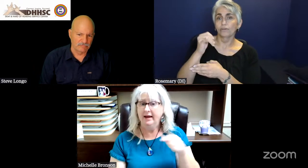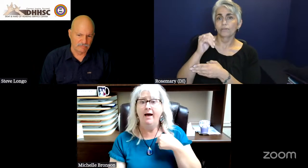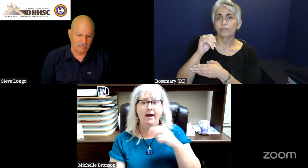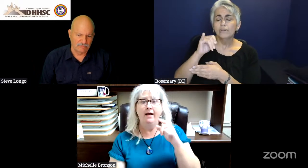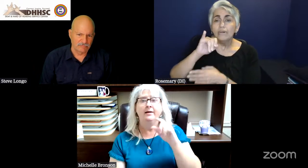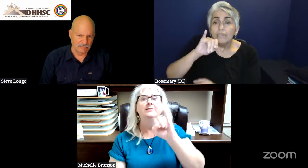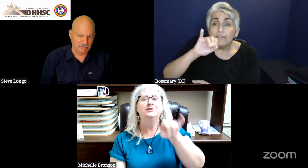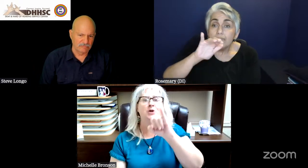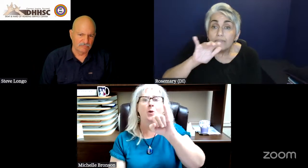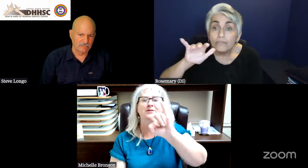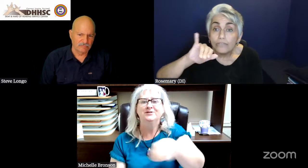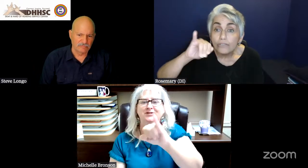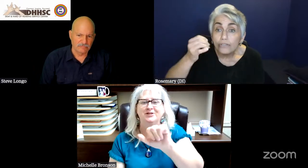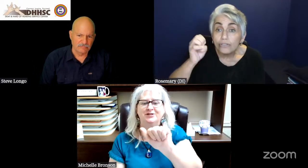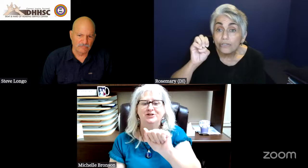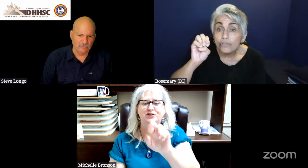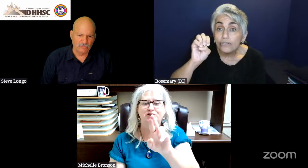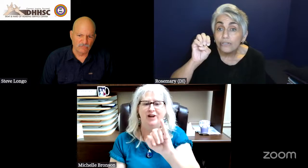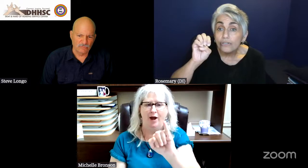Jerry, our CPA,